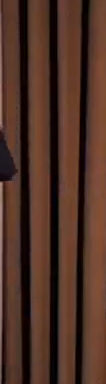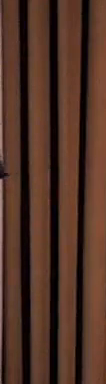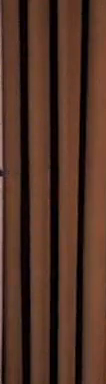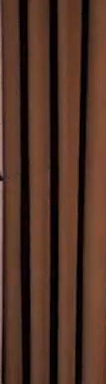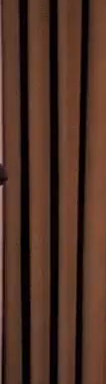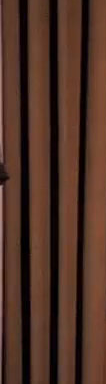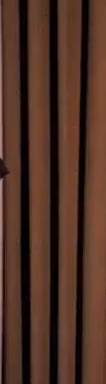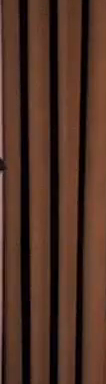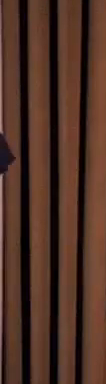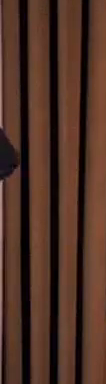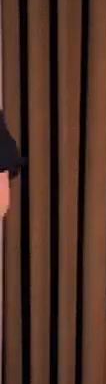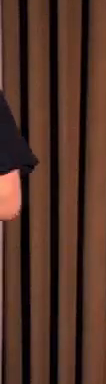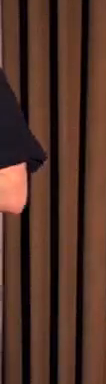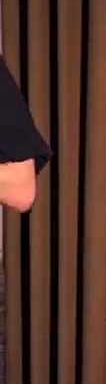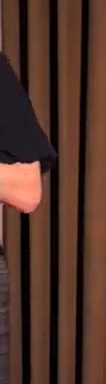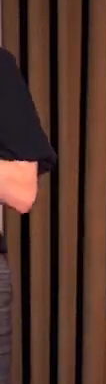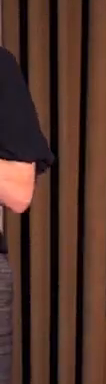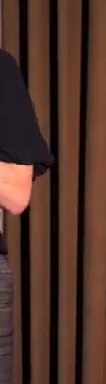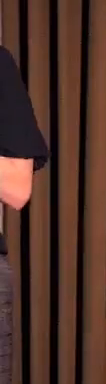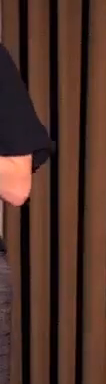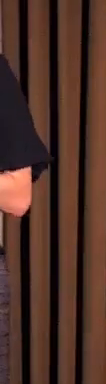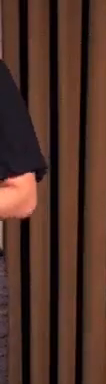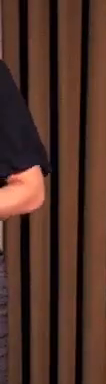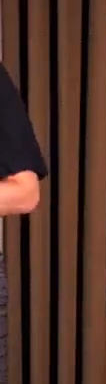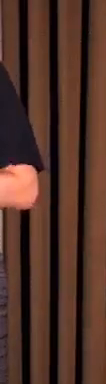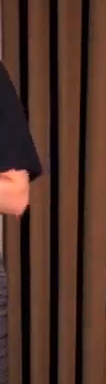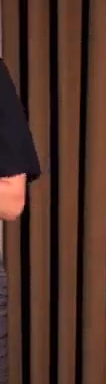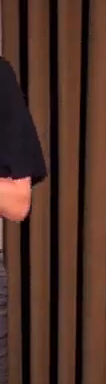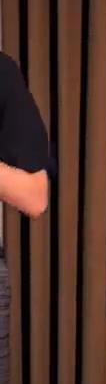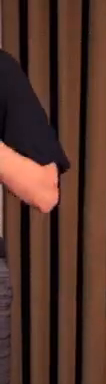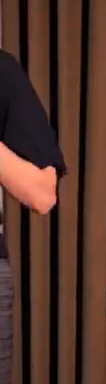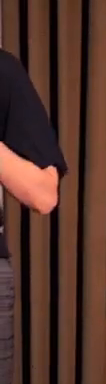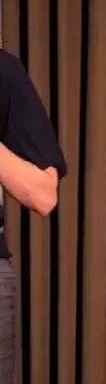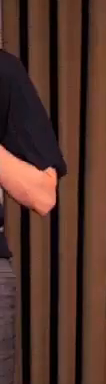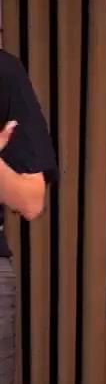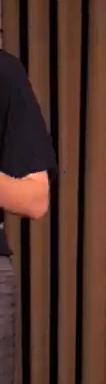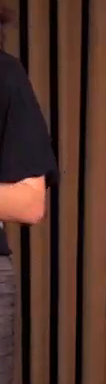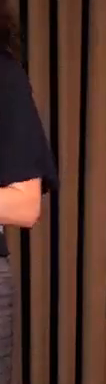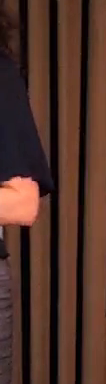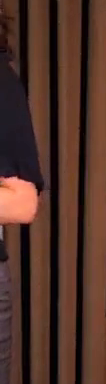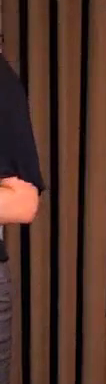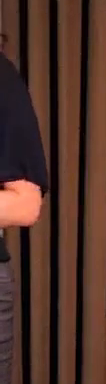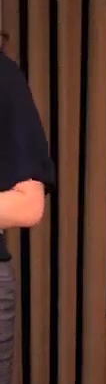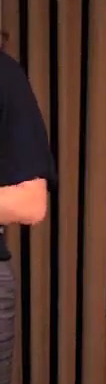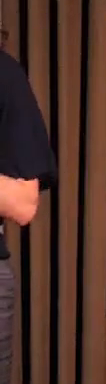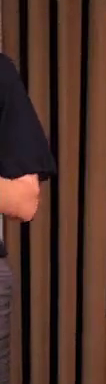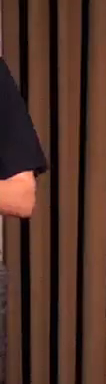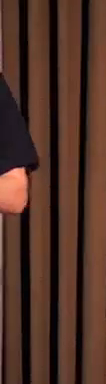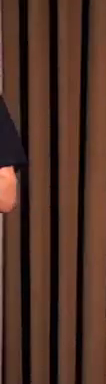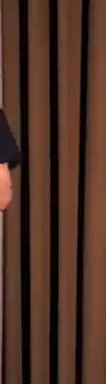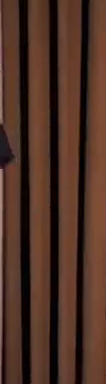of because of the Omicron variant than we saw before. To illustrate this, in